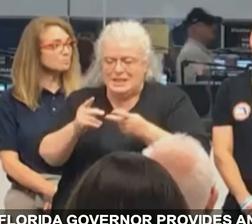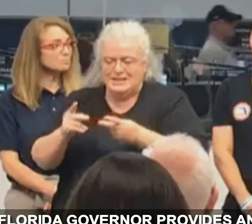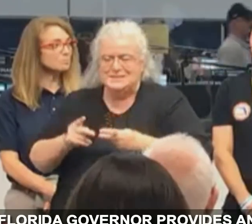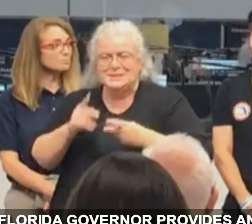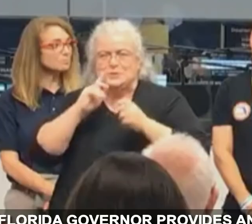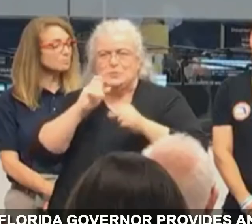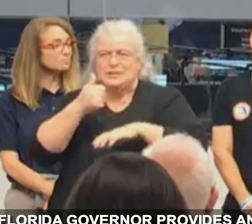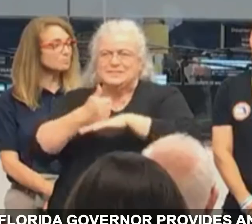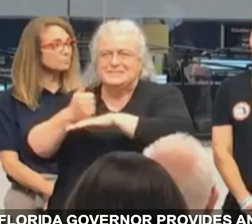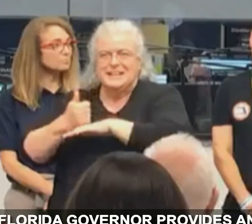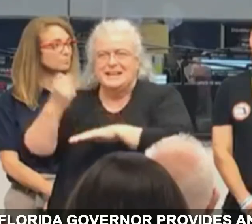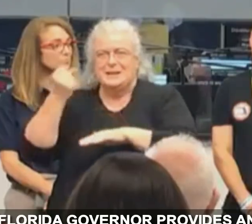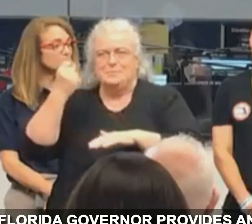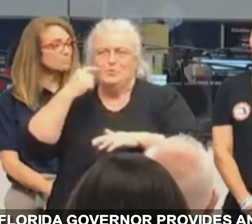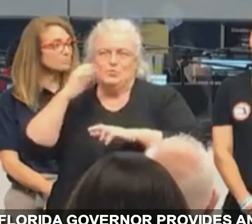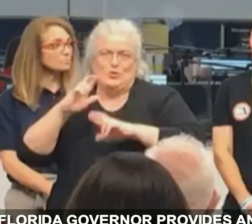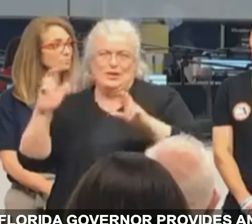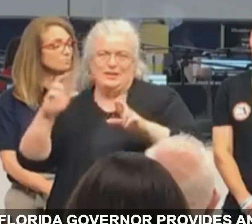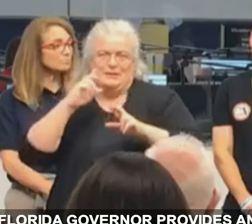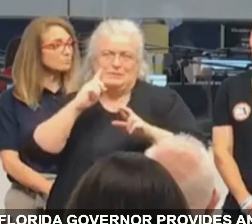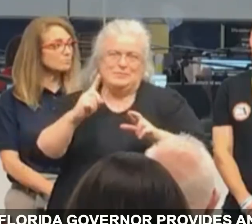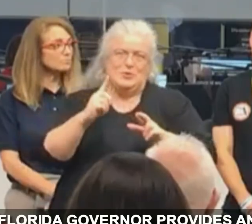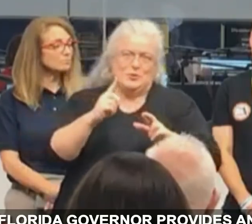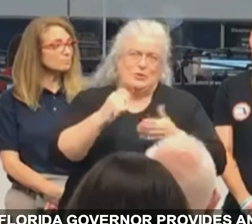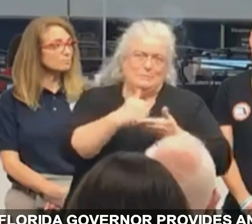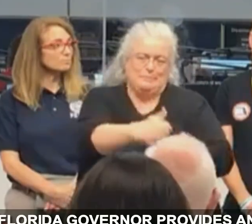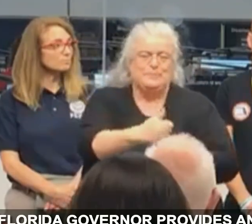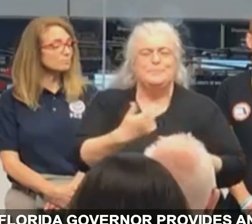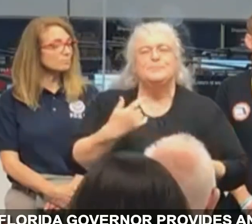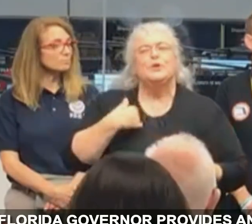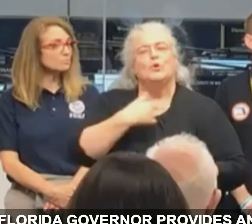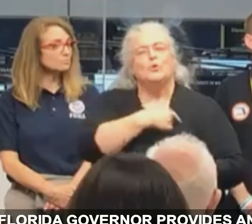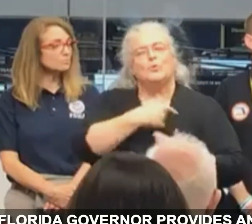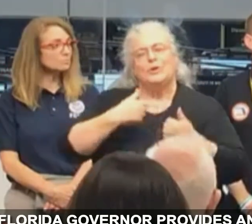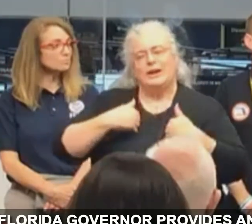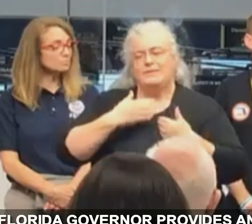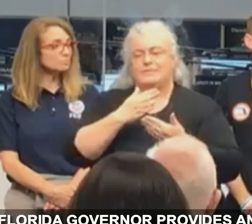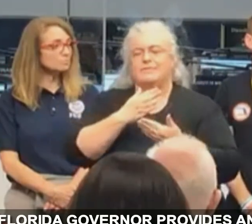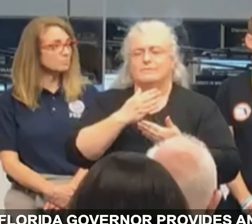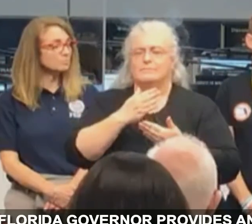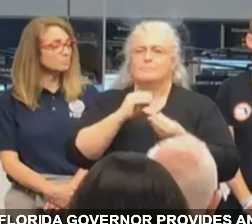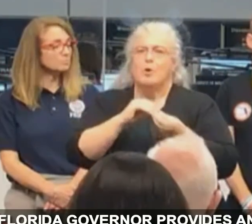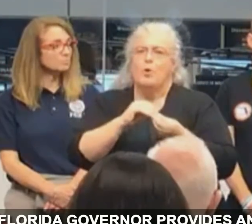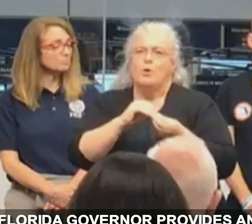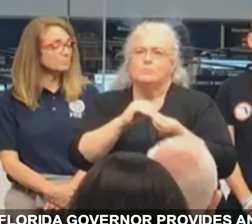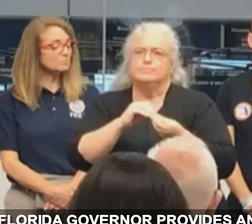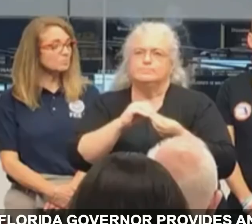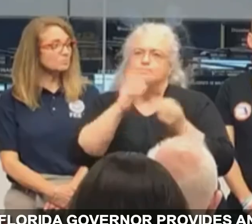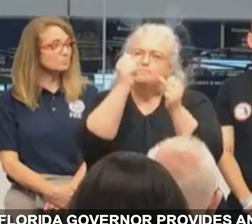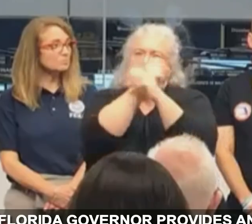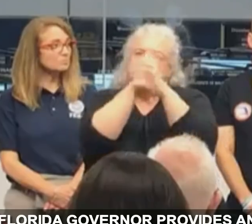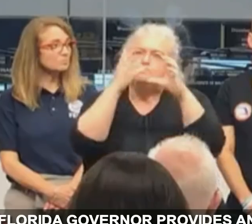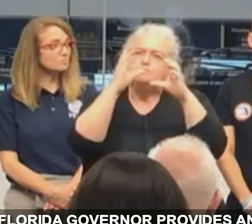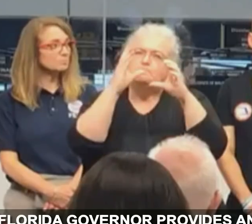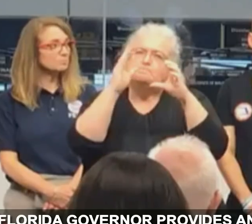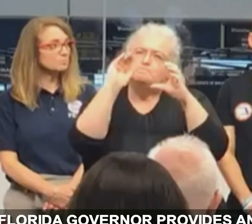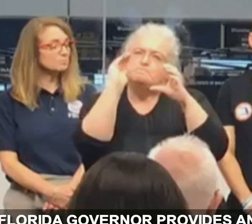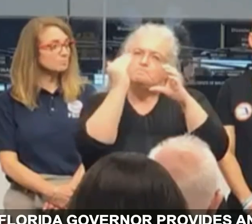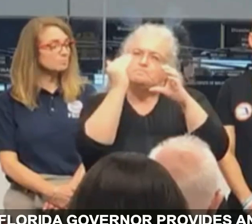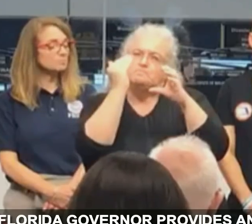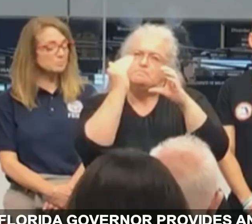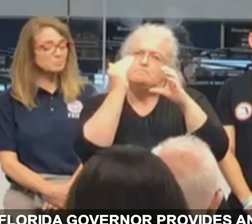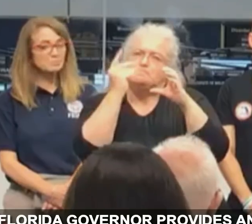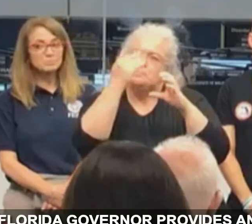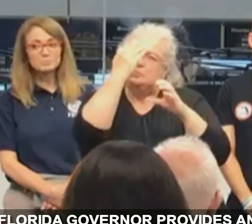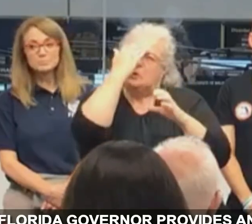of this is I think the trend has been positive, but part of it is, we do have more certainty now today of the general direction of this thing than we